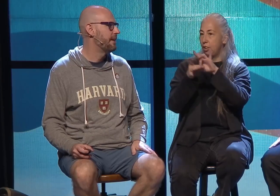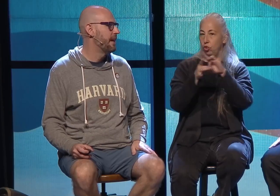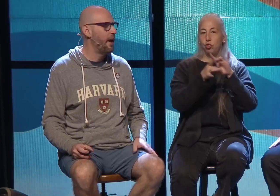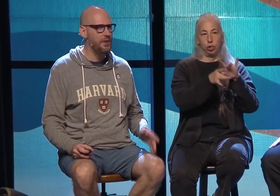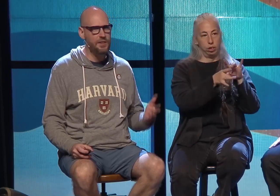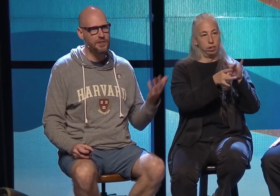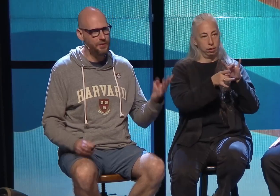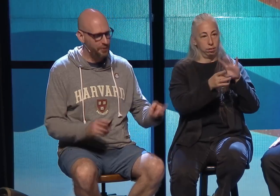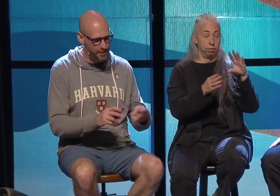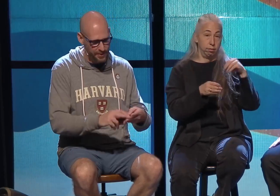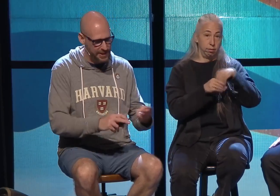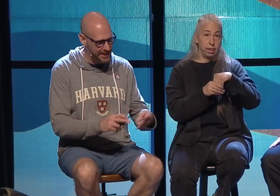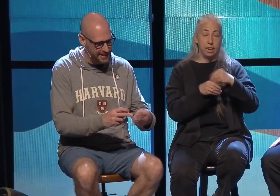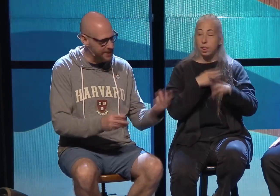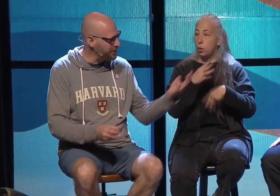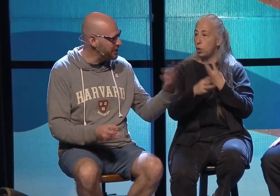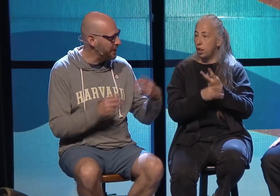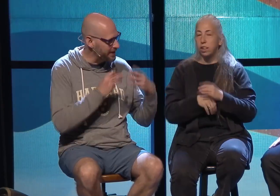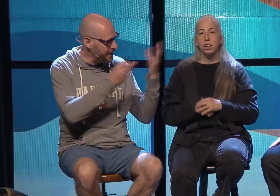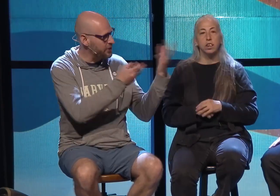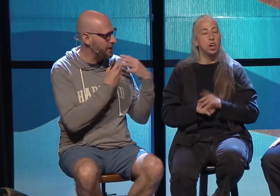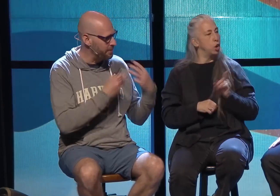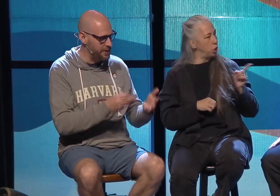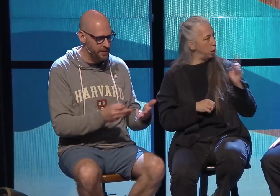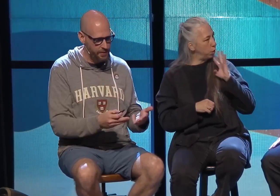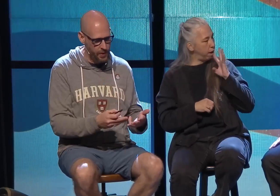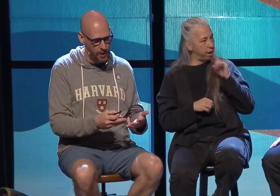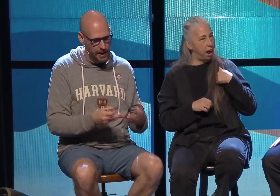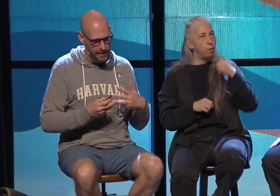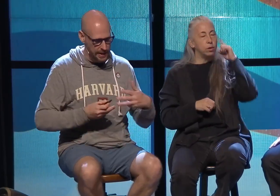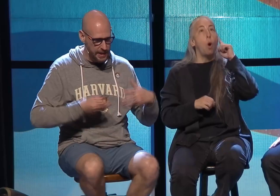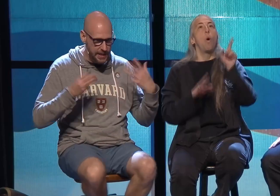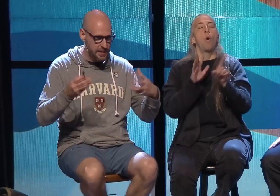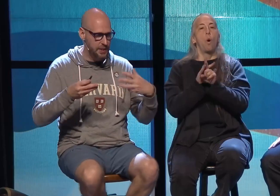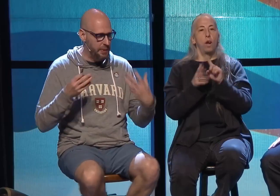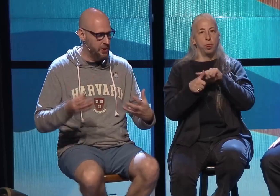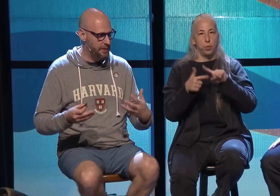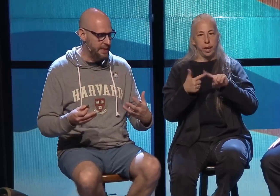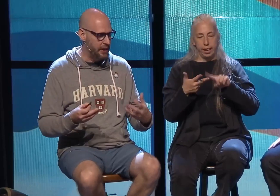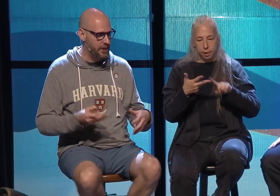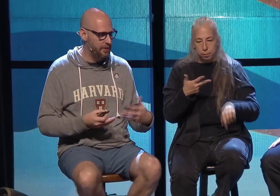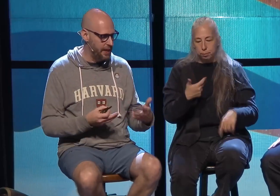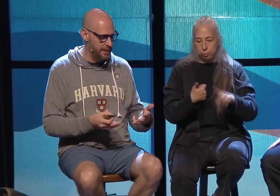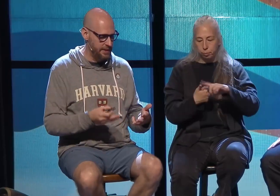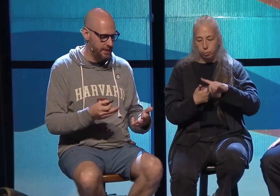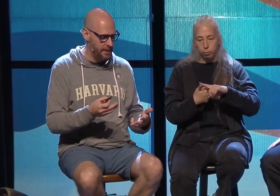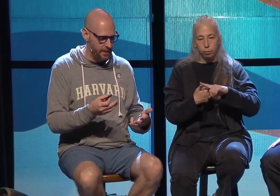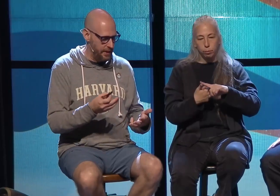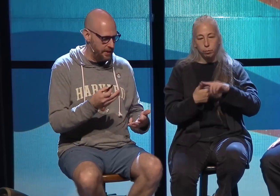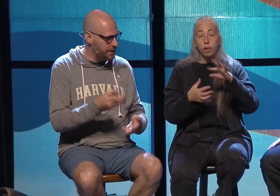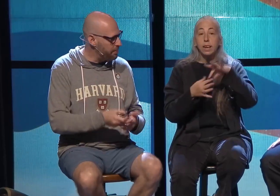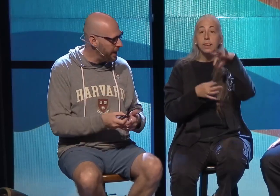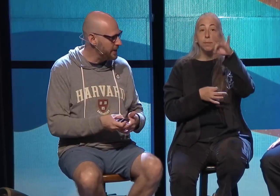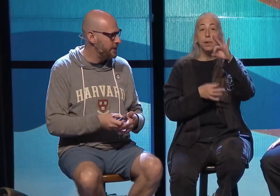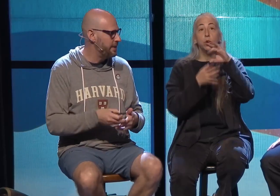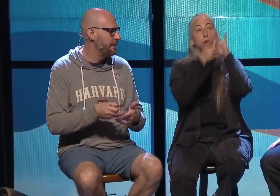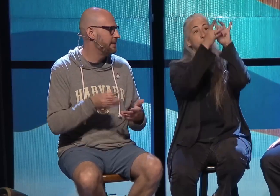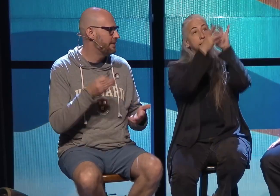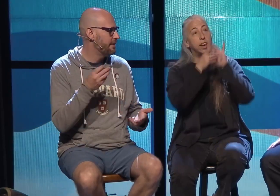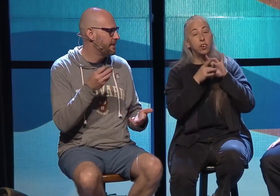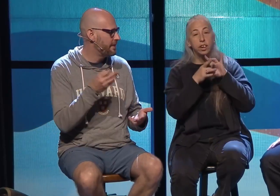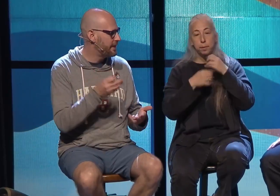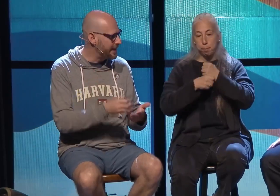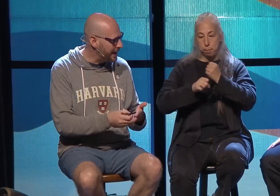Yeah. Three things as you were talking that struck me. This spiritual vitality creates